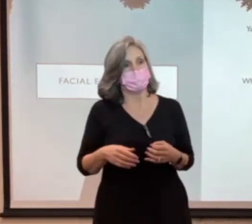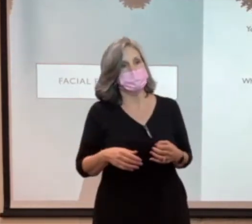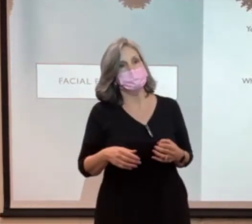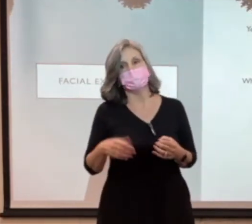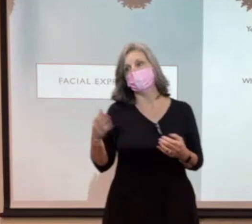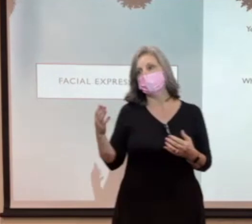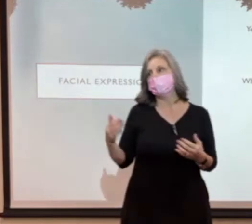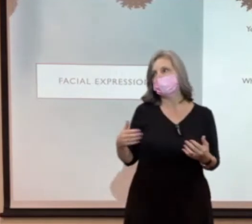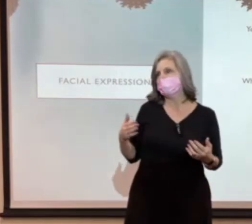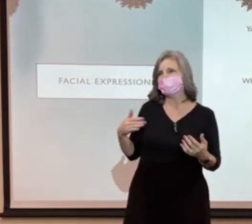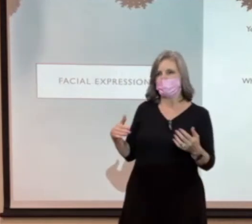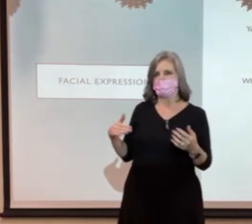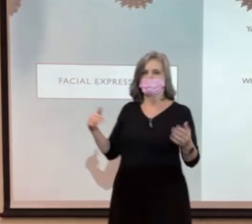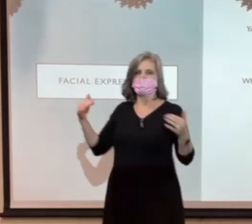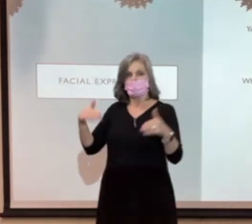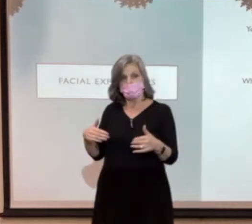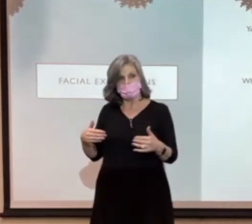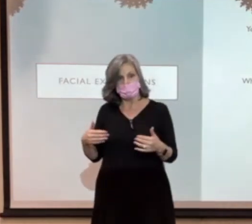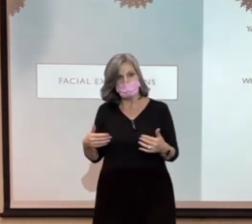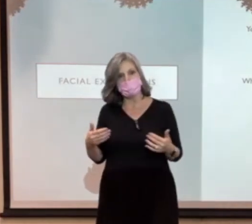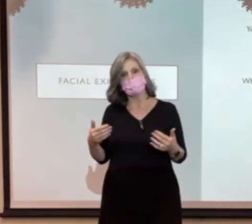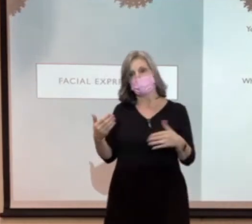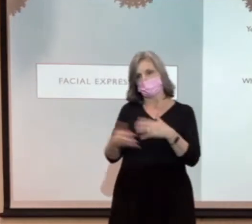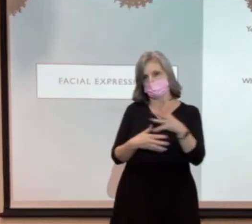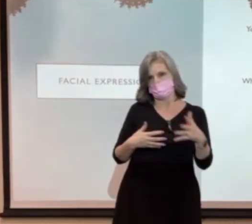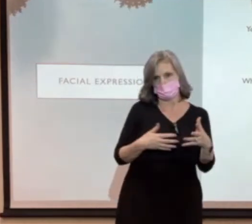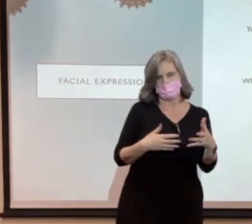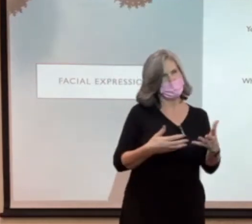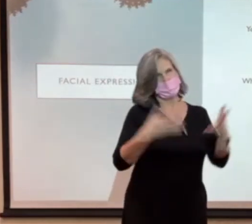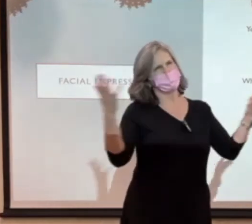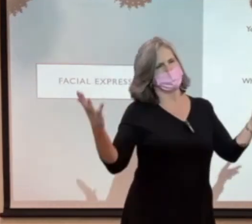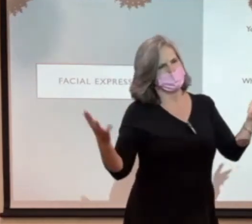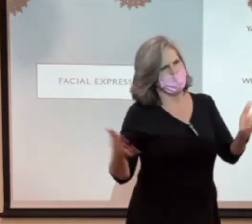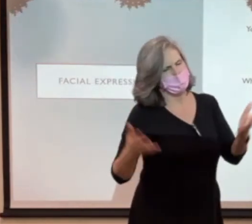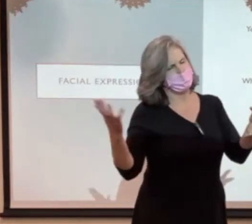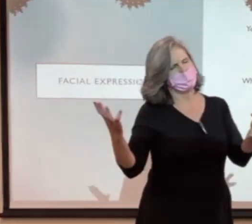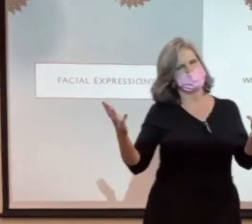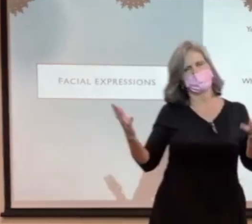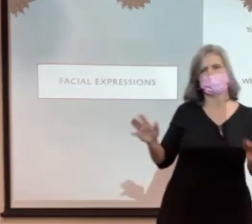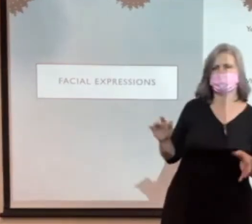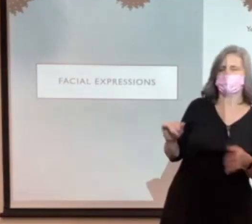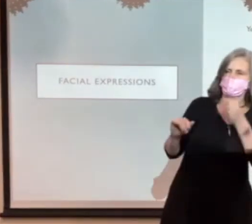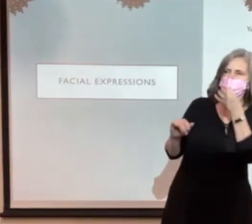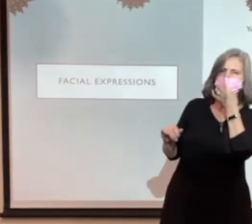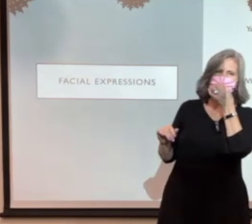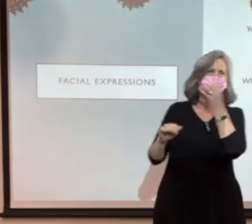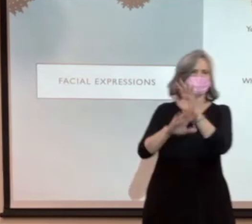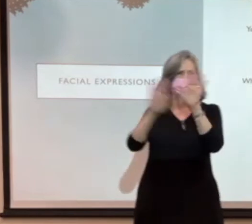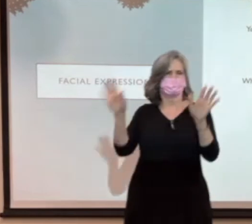is, it's the only liberal arts college for the deaf in the United States, and maybe even the world, but I don't know for sure. I'd have to Google that. I think it's the whole entire